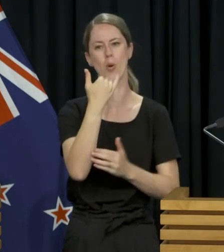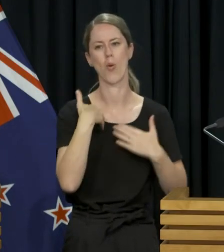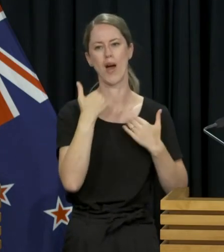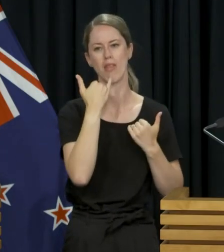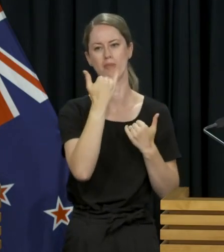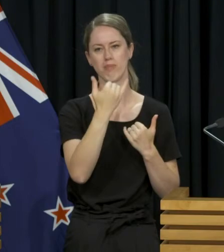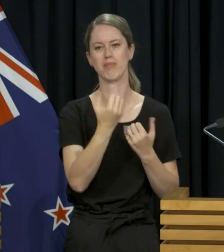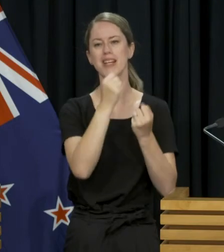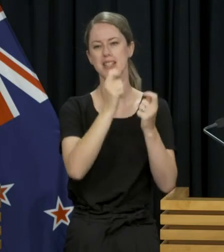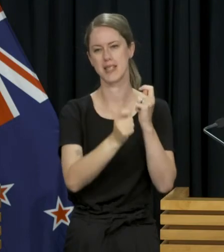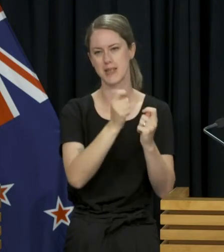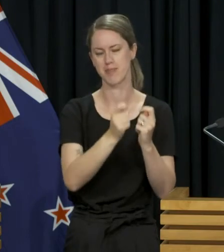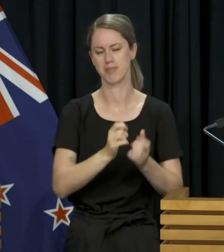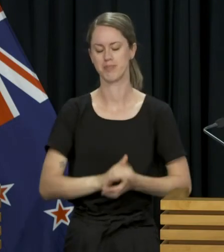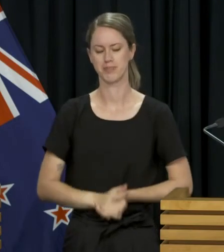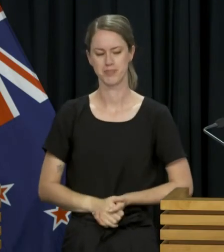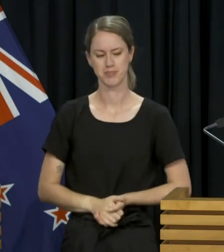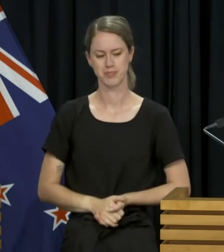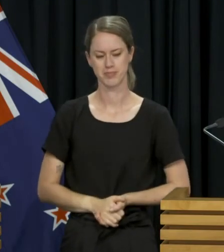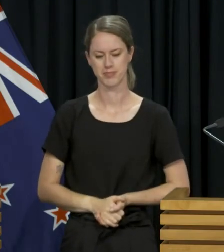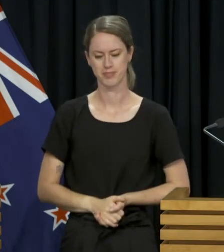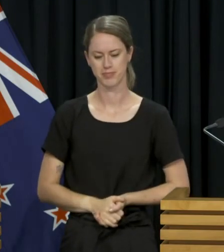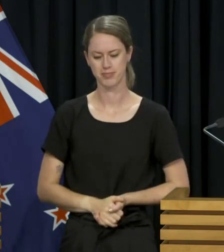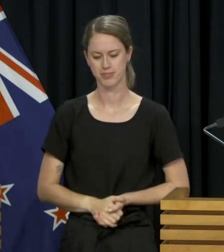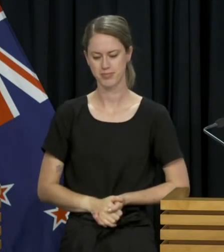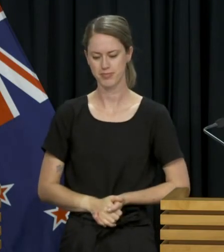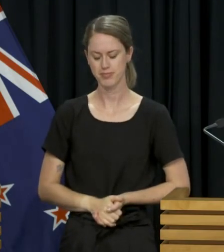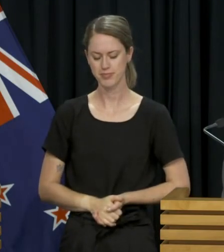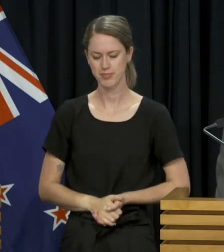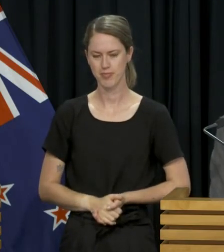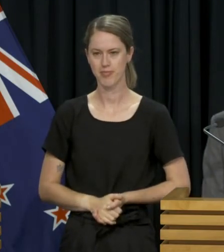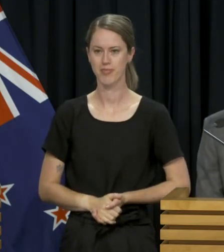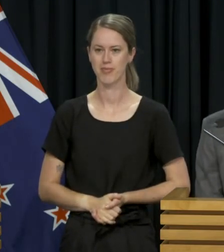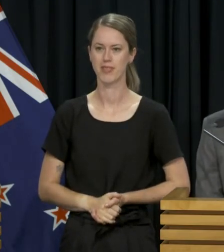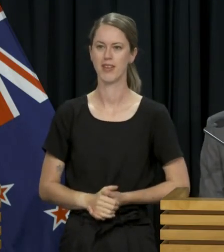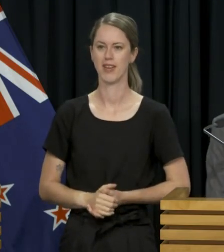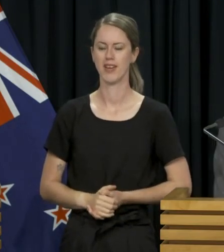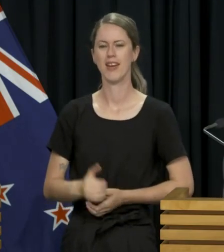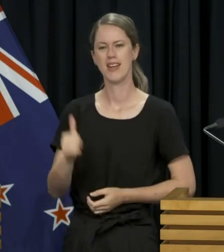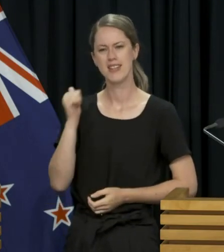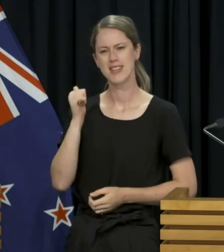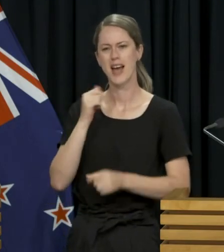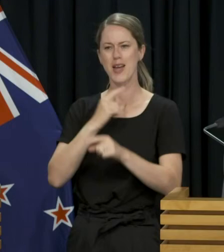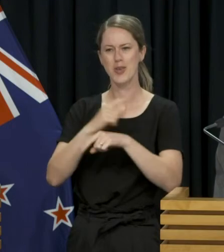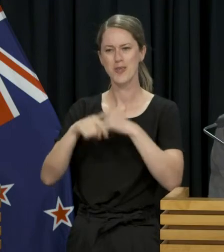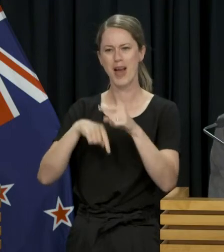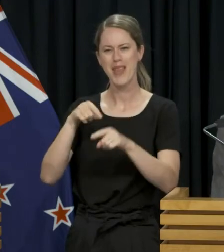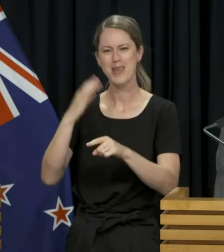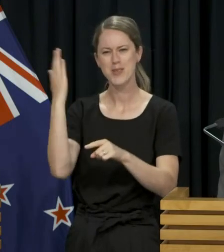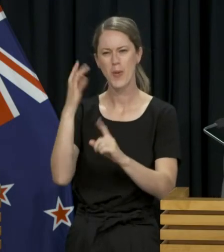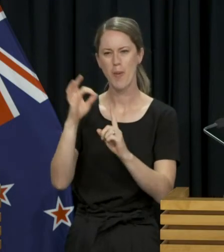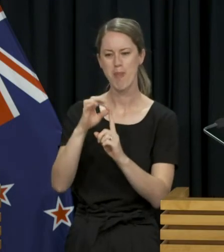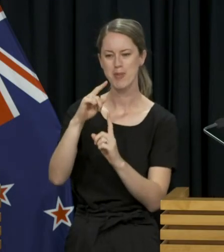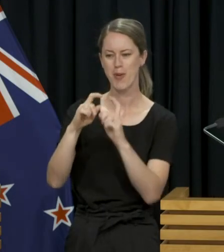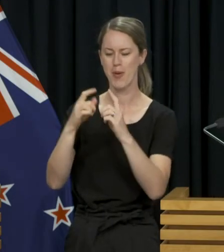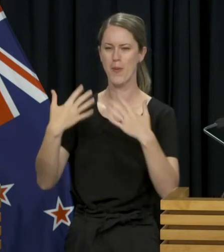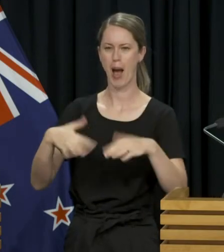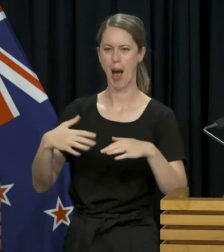tested. Now, I did speak yesterday of the responsiveness and spirit of the school community in responding to these cases,